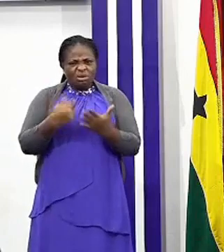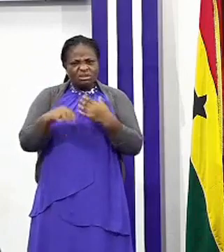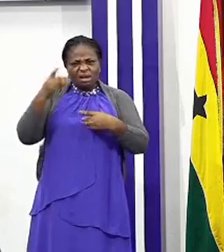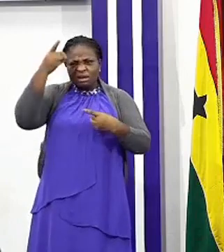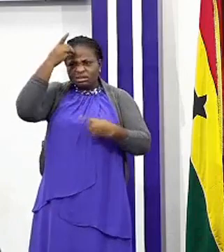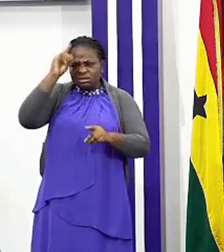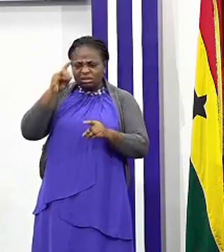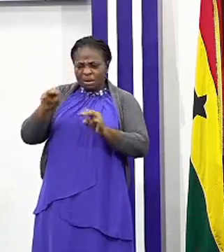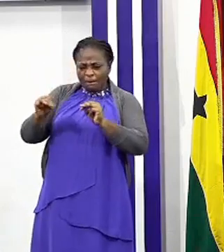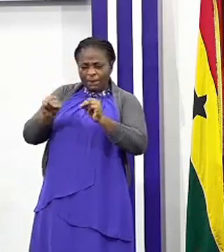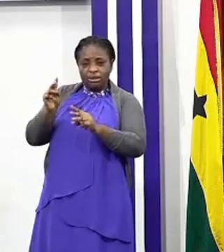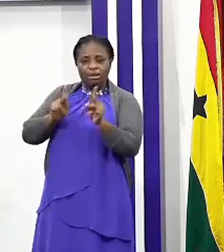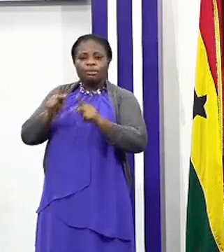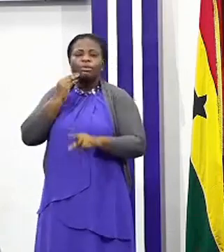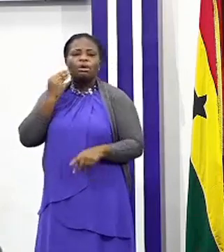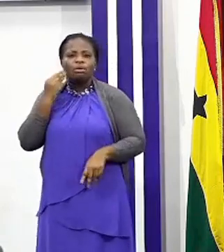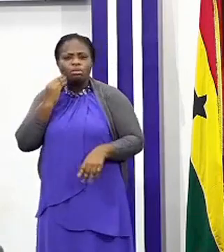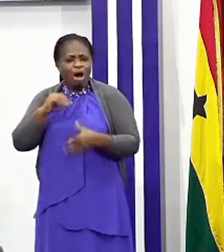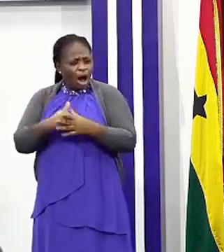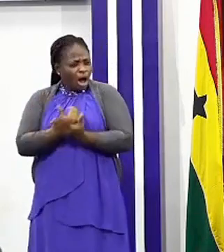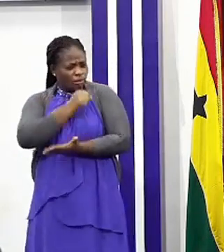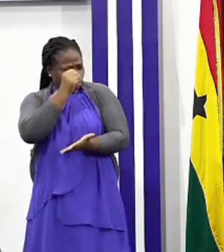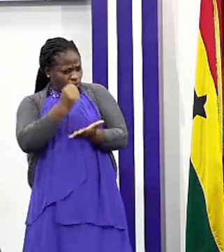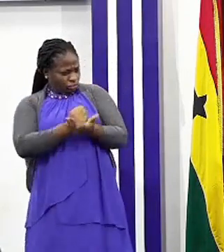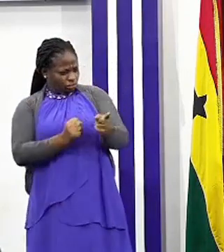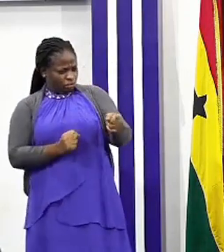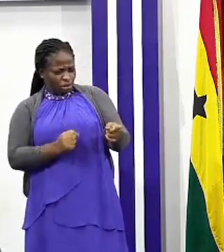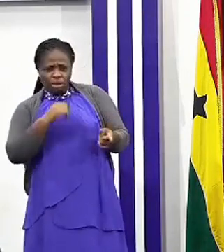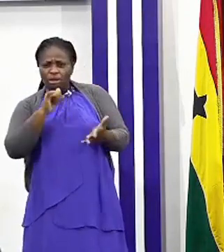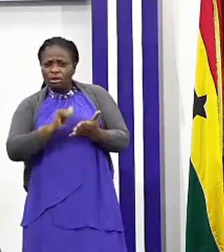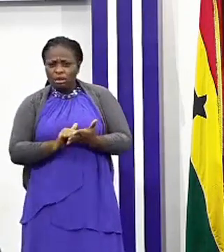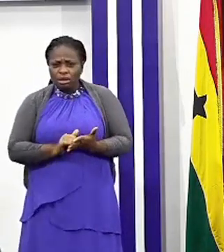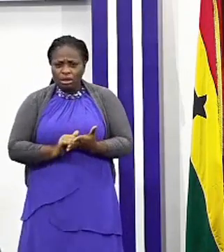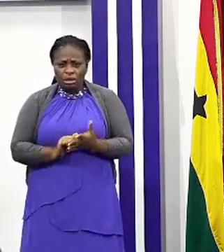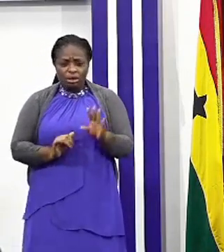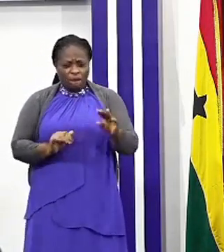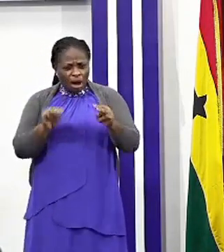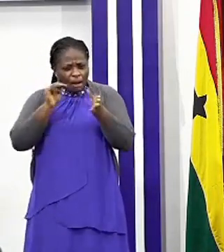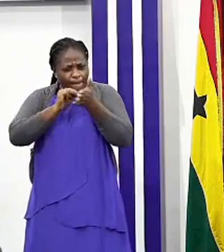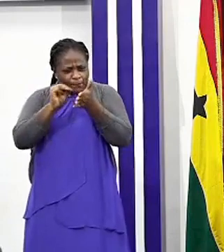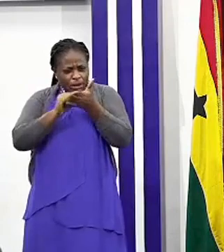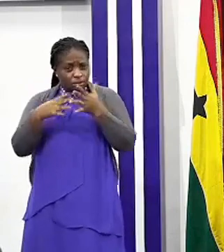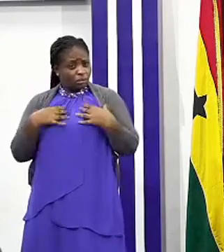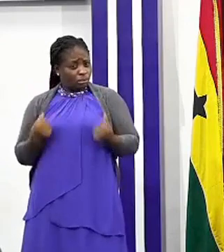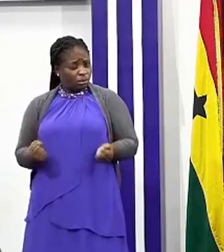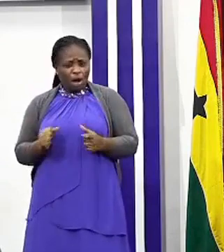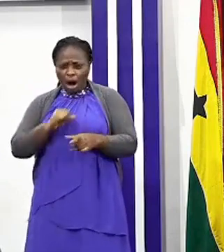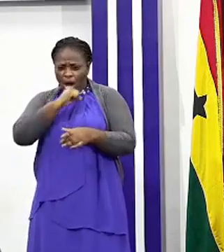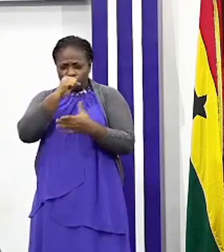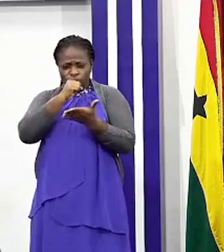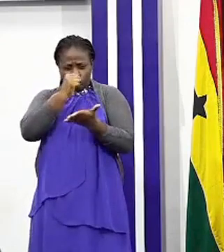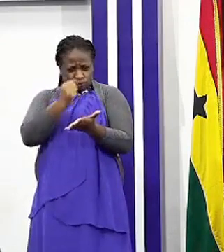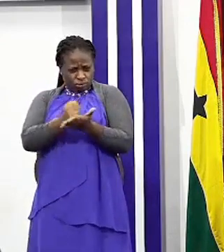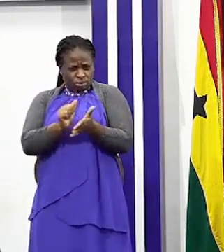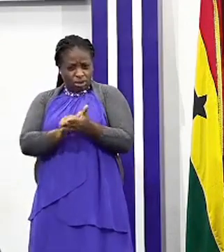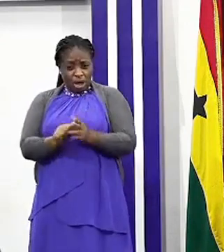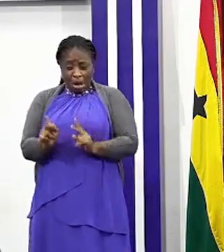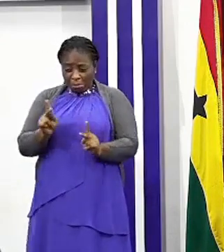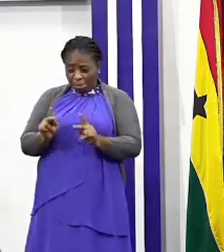manage some people at home? How are you ensuring that they are monitored? How are you ensuring that those that you see, they